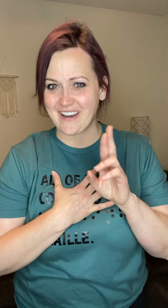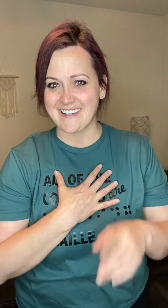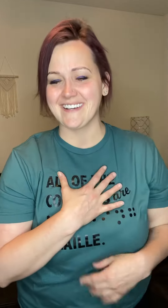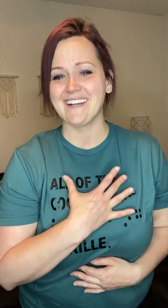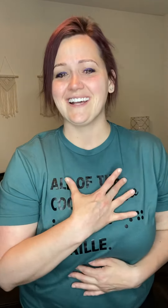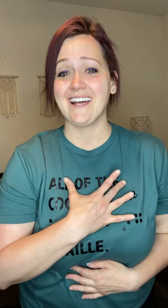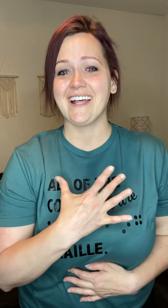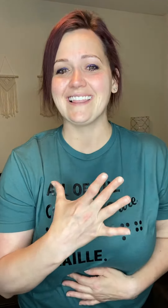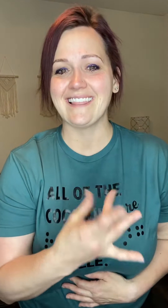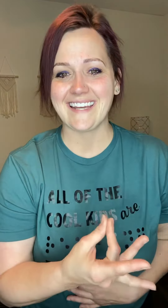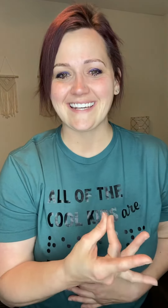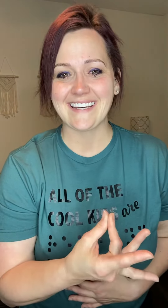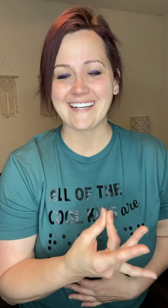ready? Like.